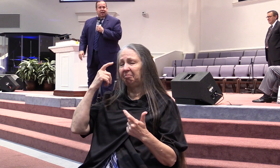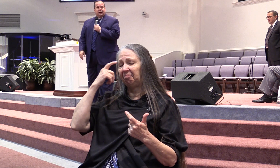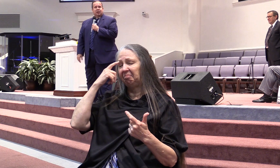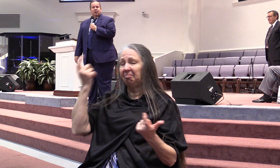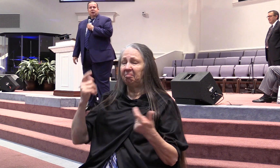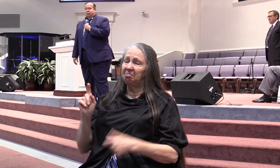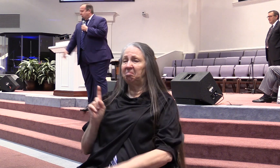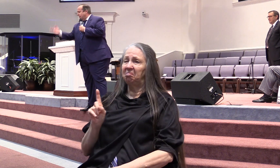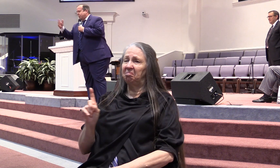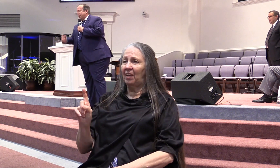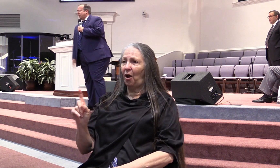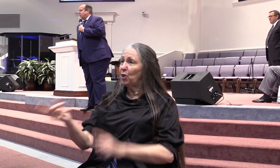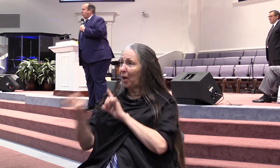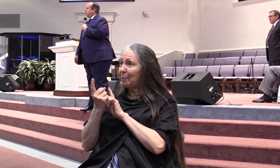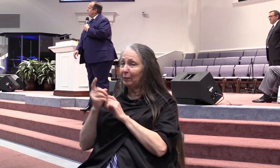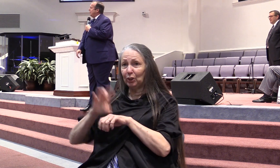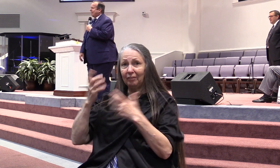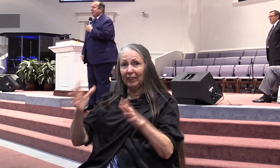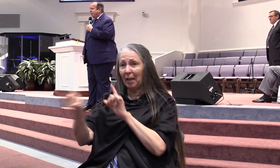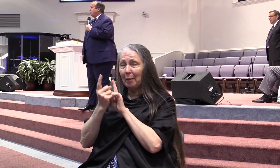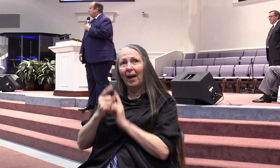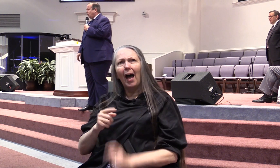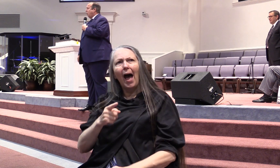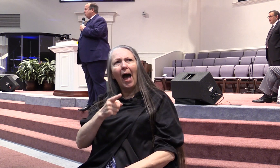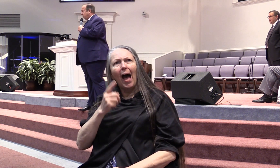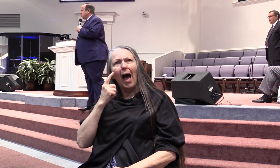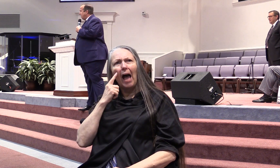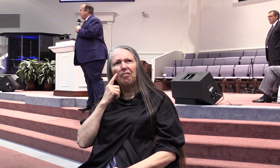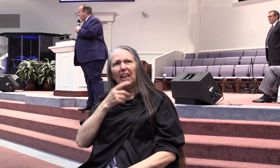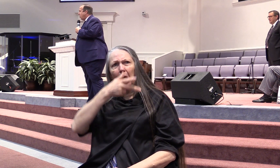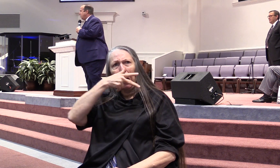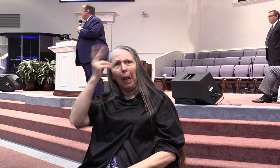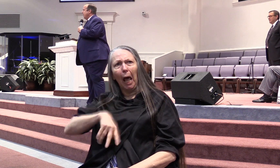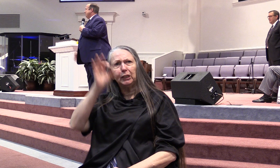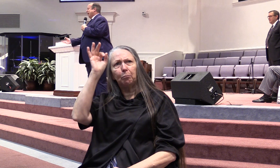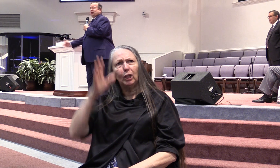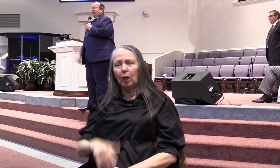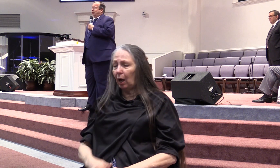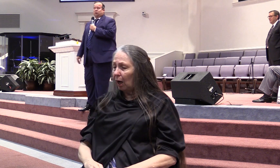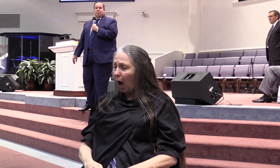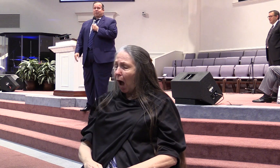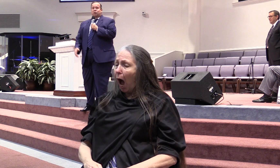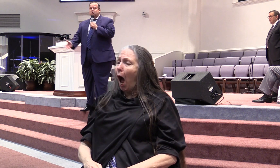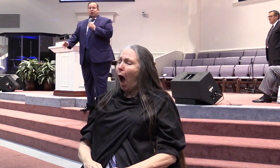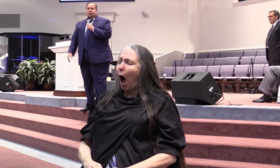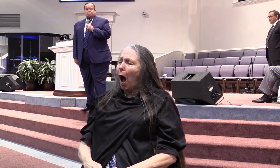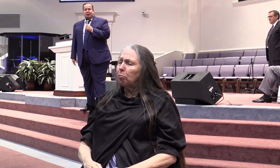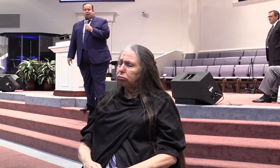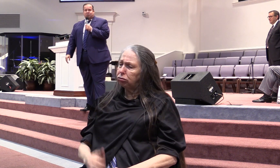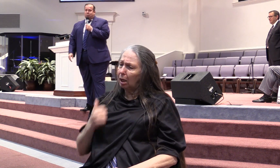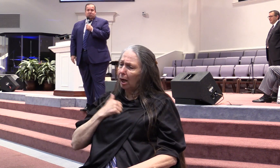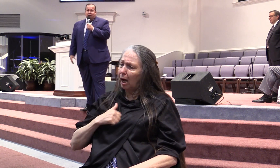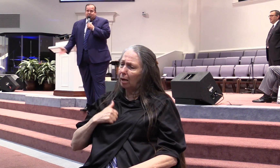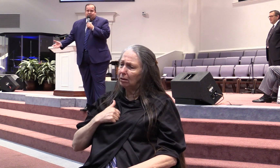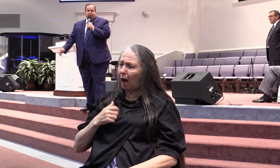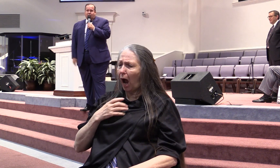like that. If you come up to me after service, look at me and say, I think you're the sorriest preacher I've ever heard, I'm just going to feel so bad for you that you got such bad taste